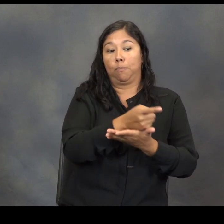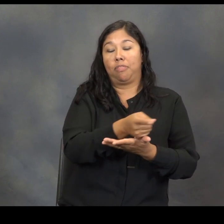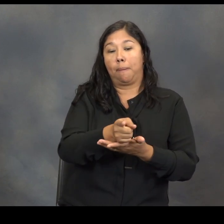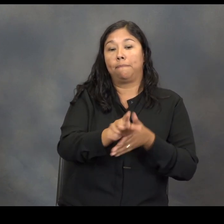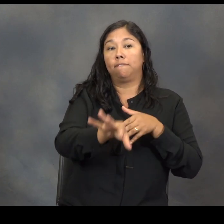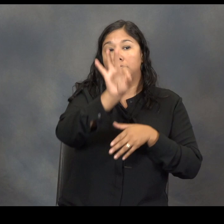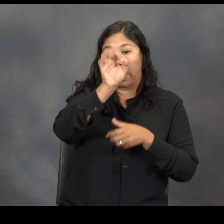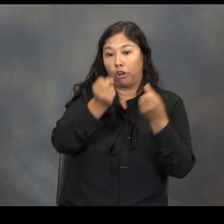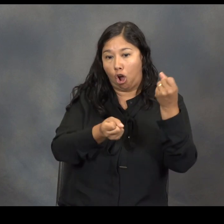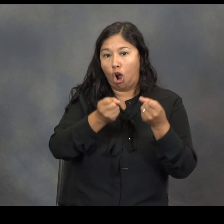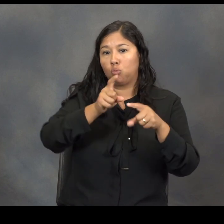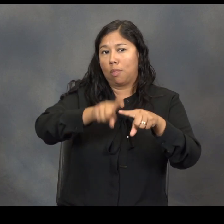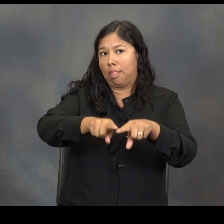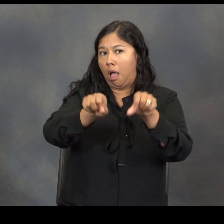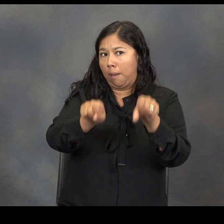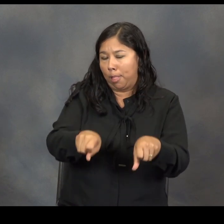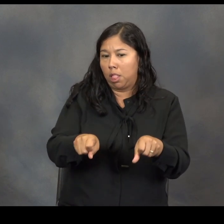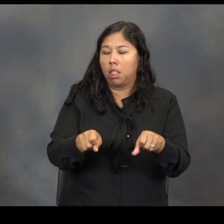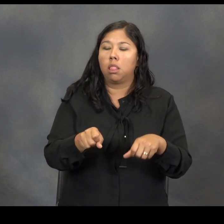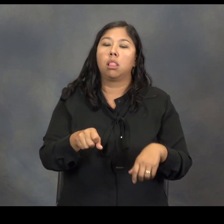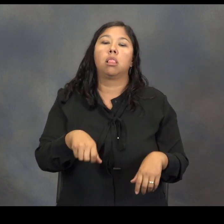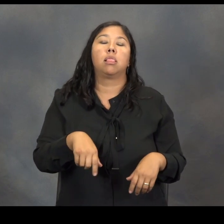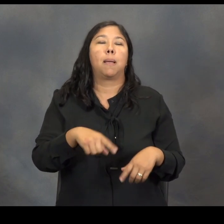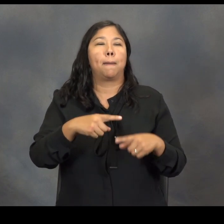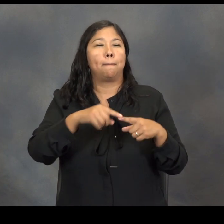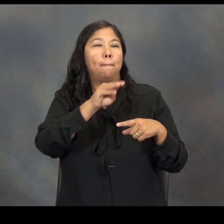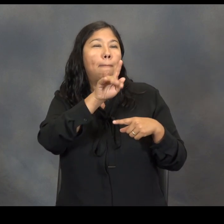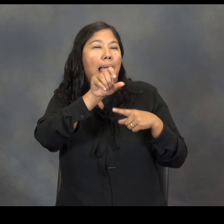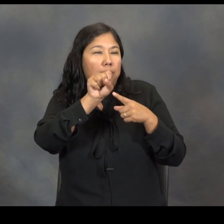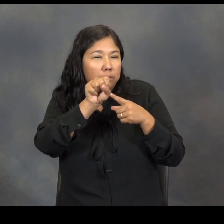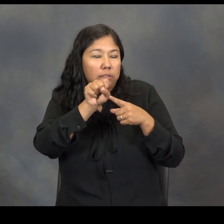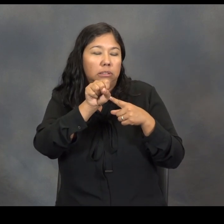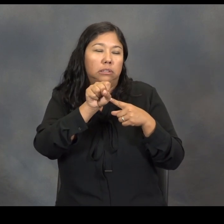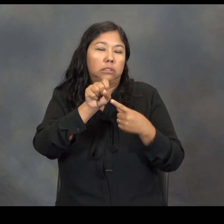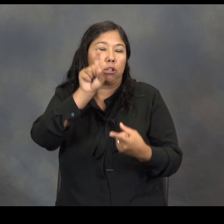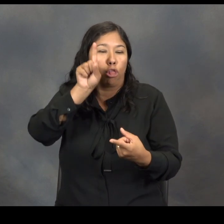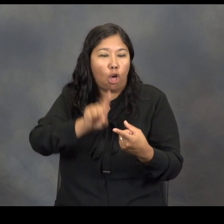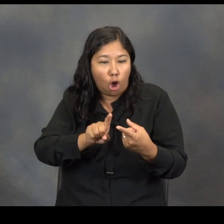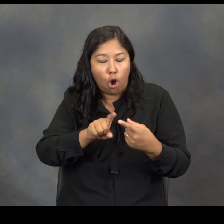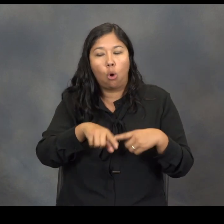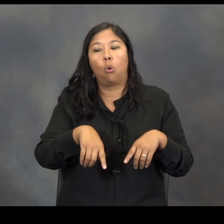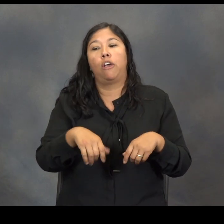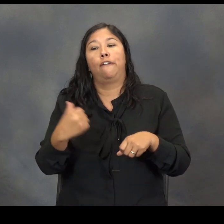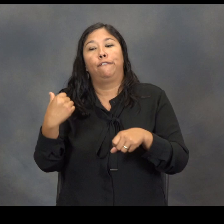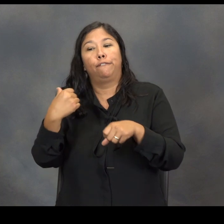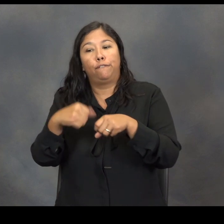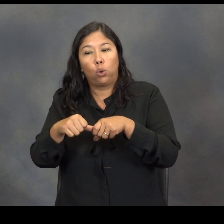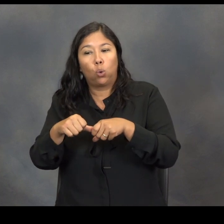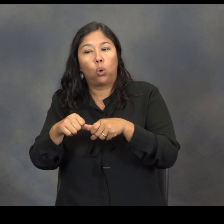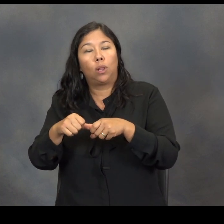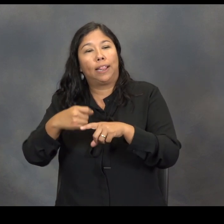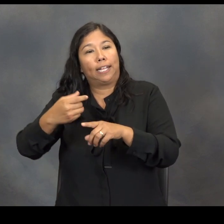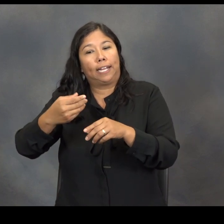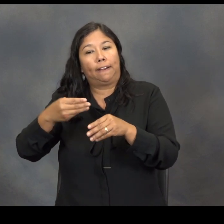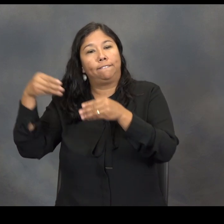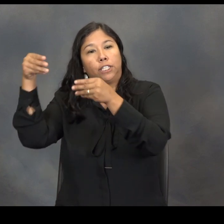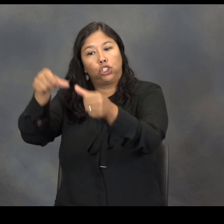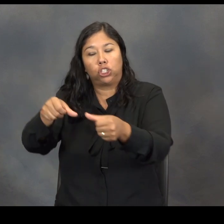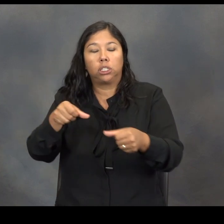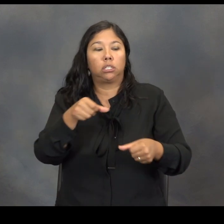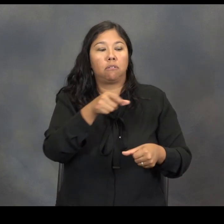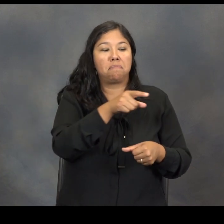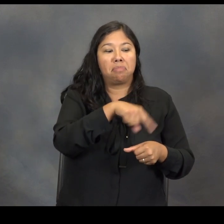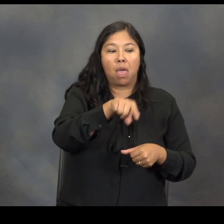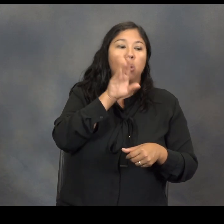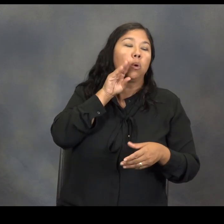that's newer in year, lower in miles, and higher in fuel efficiency. Folks can expect to spend anywhere from like $9,000 to